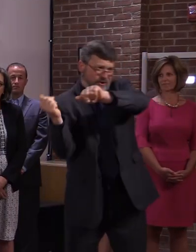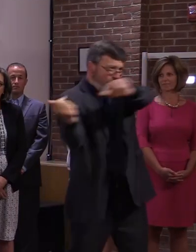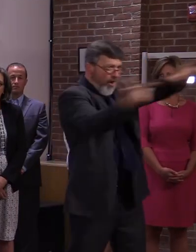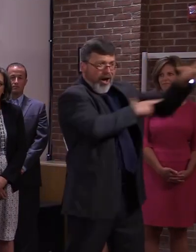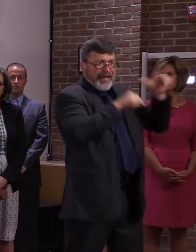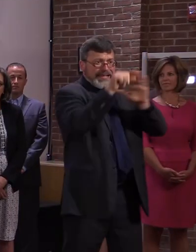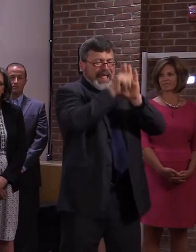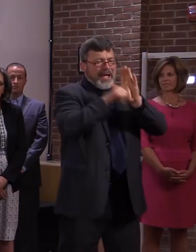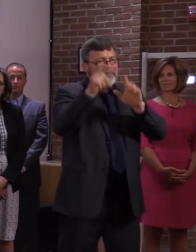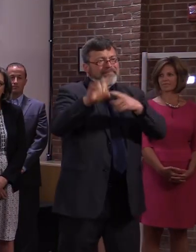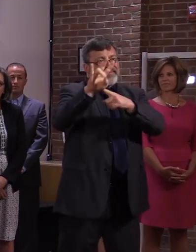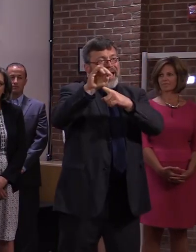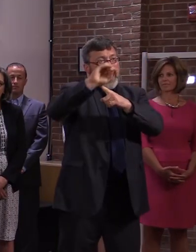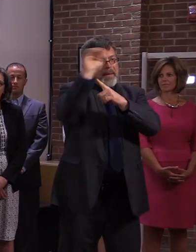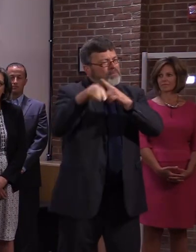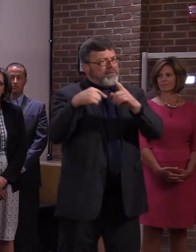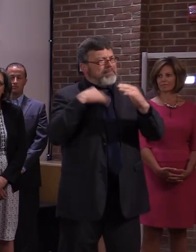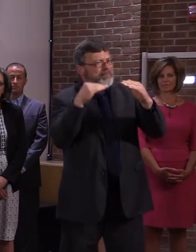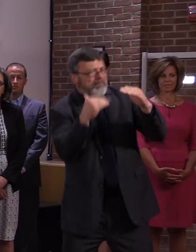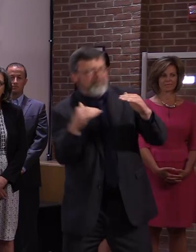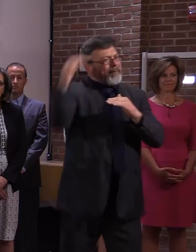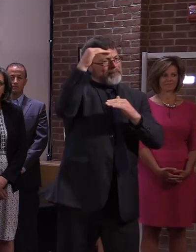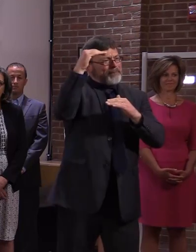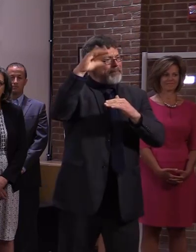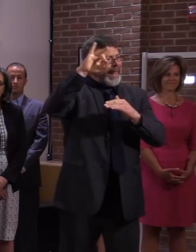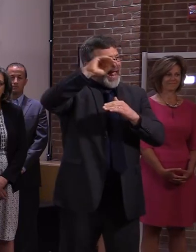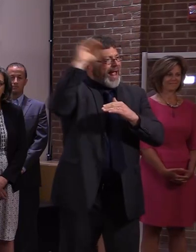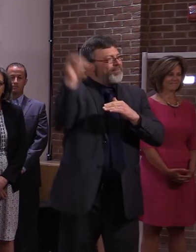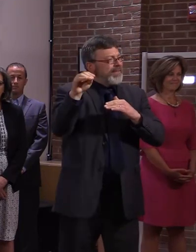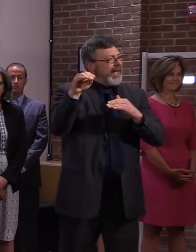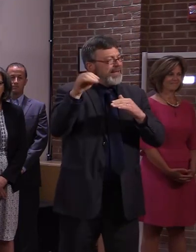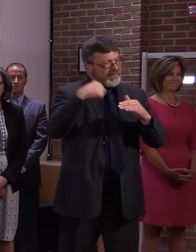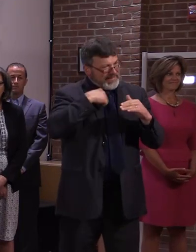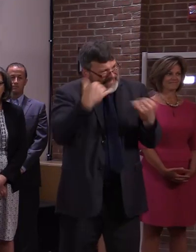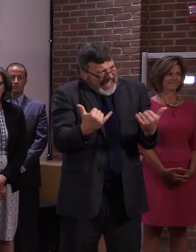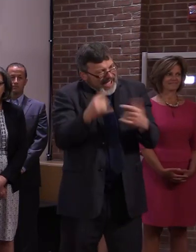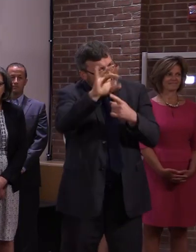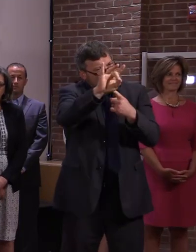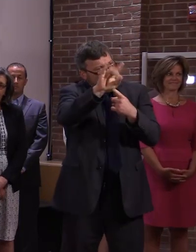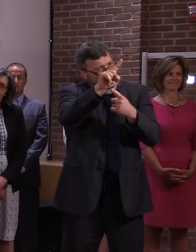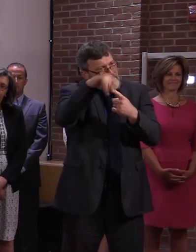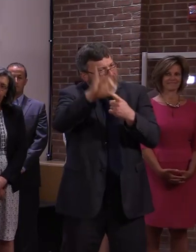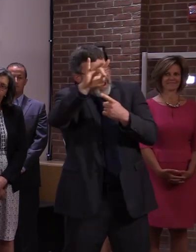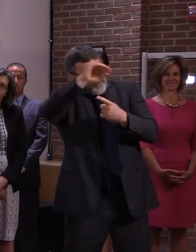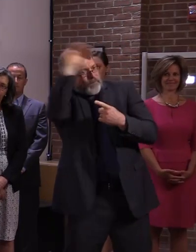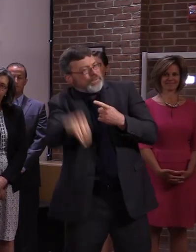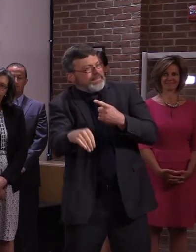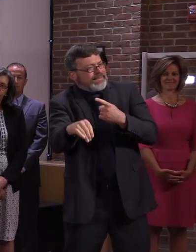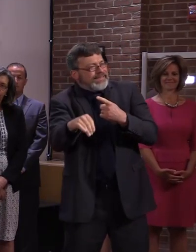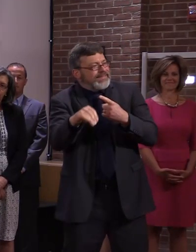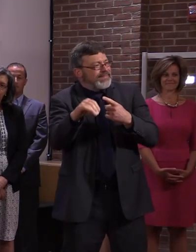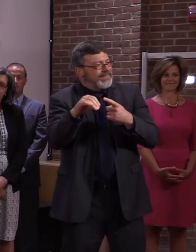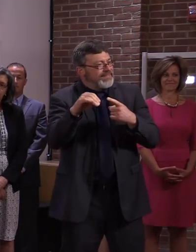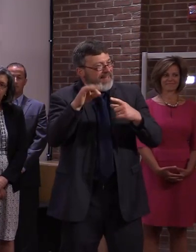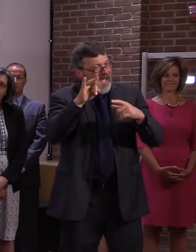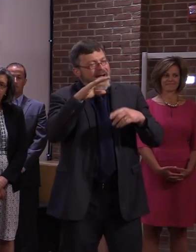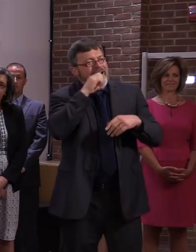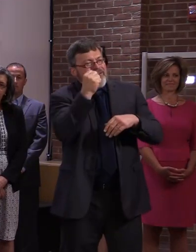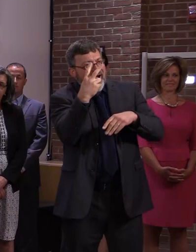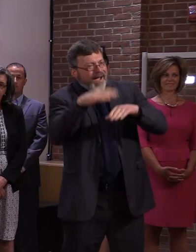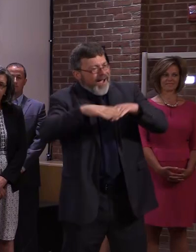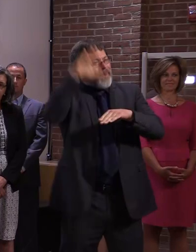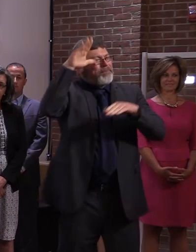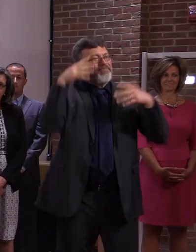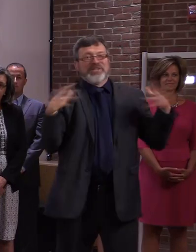Vermont has vaccinated 81.8% of 18 plus. We said from the